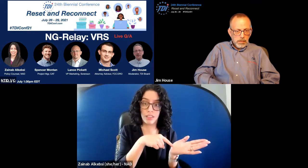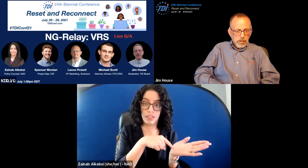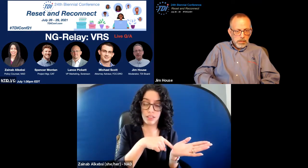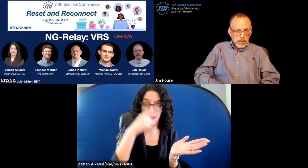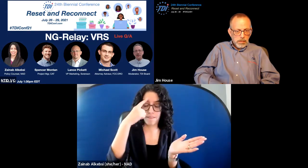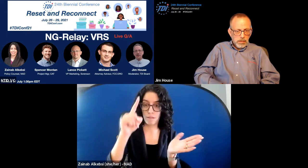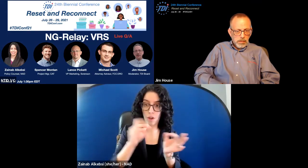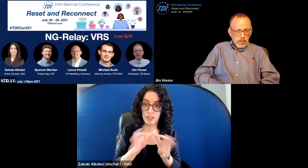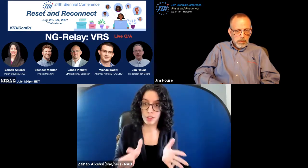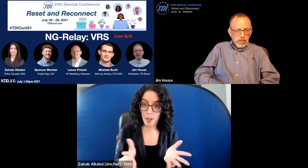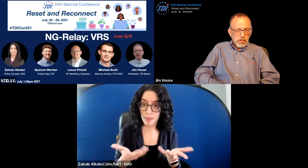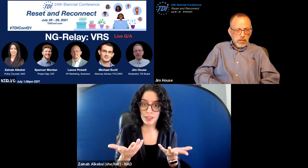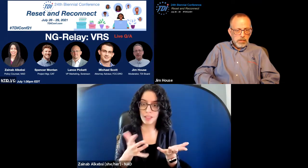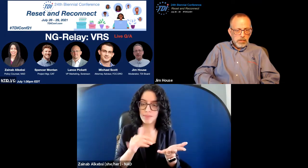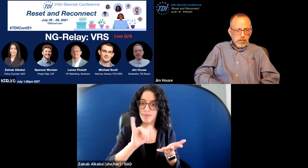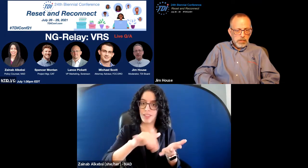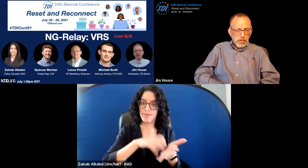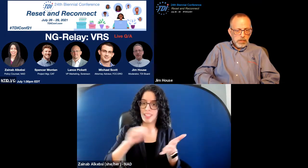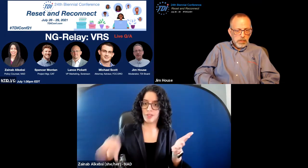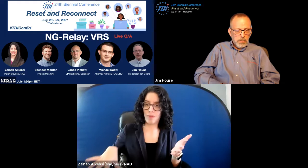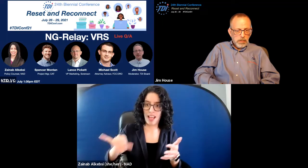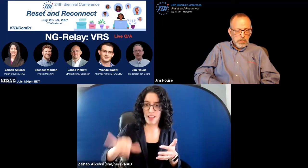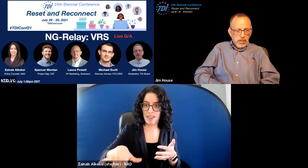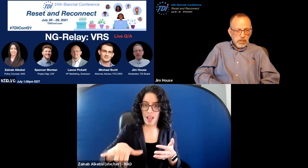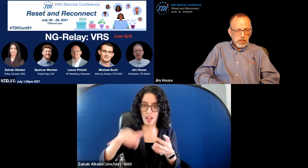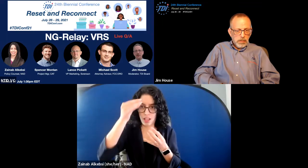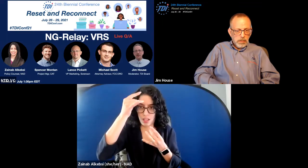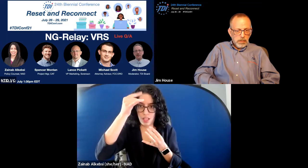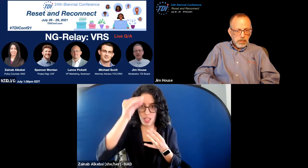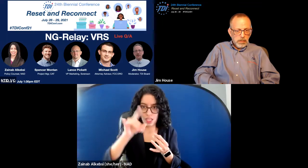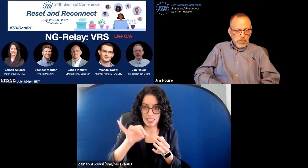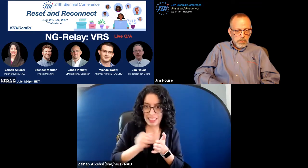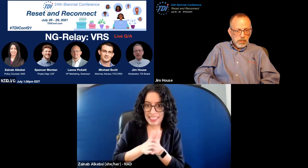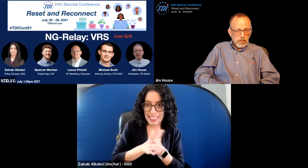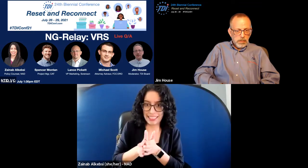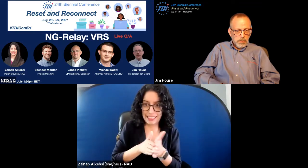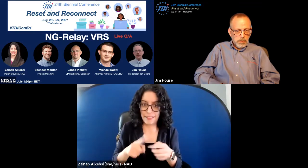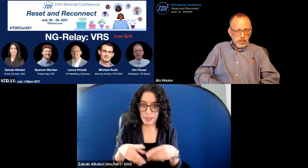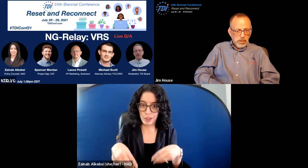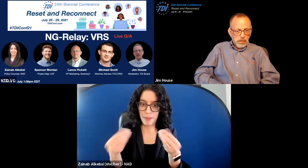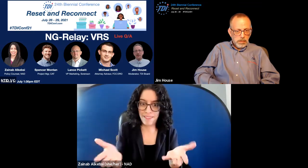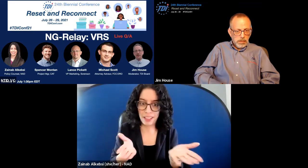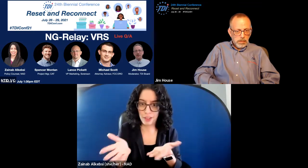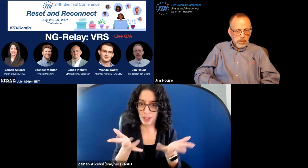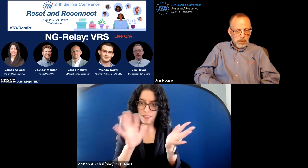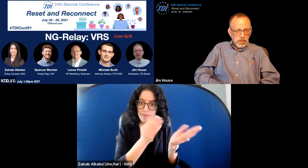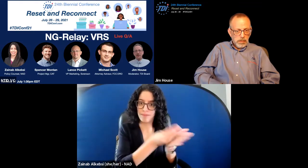have a centralized fund for interpreters, that would remove that whole thing about cost